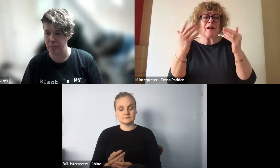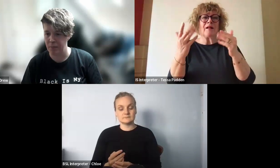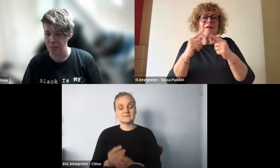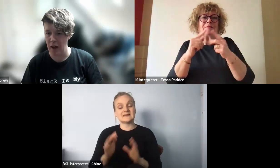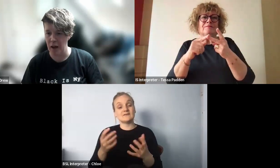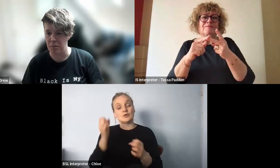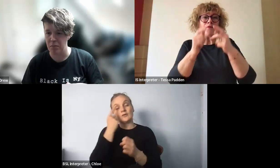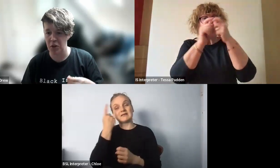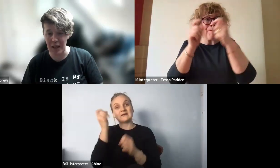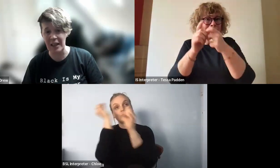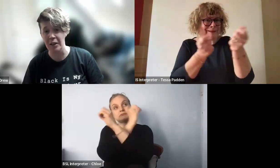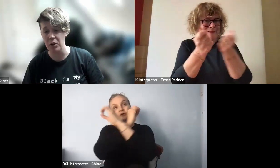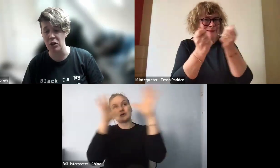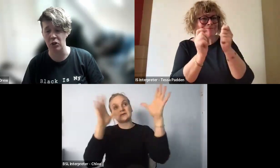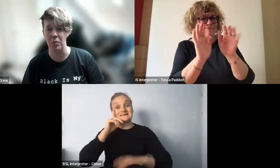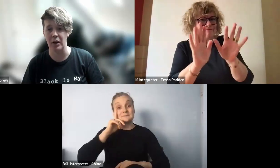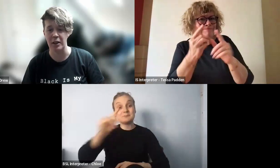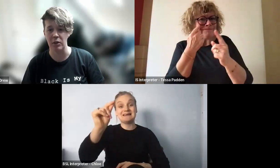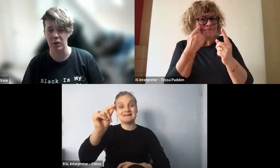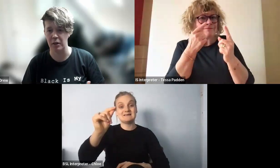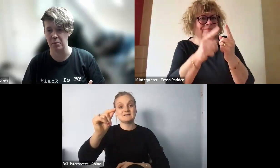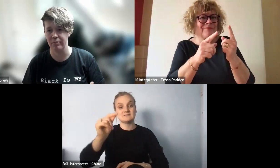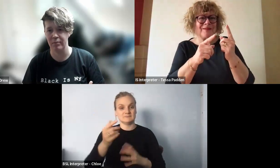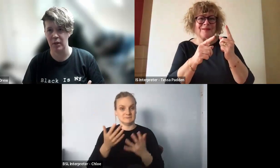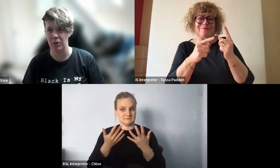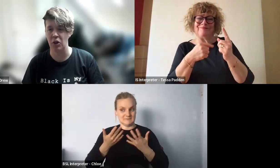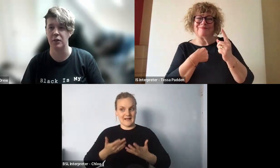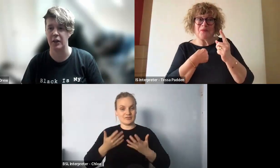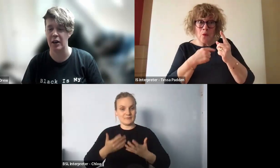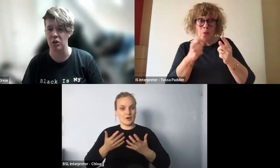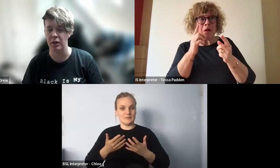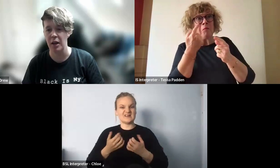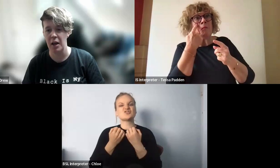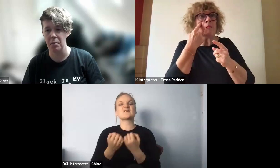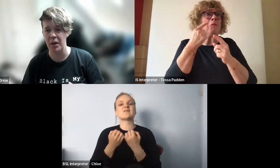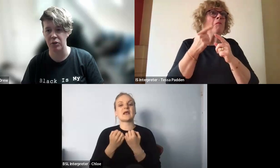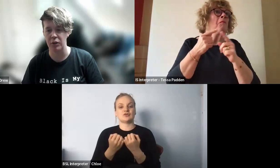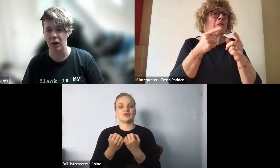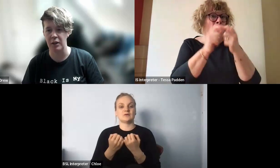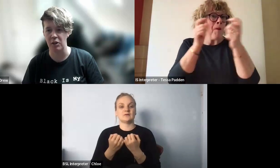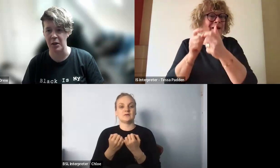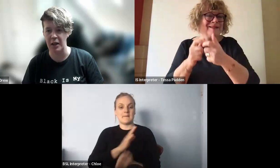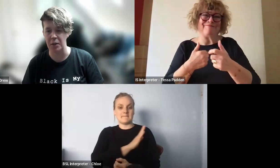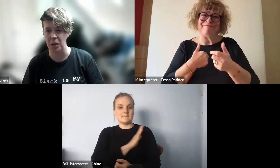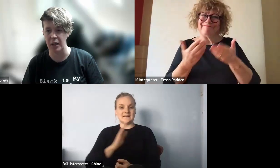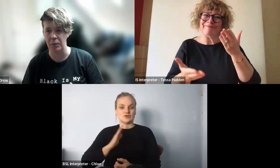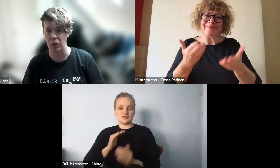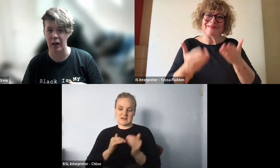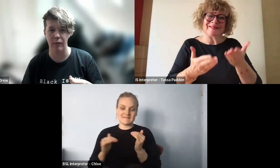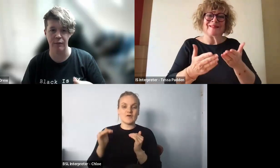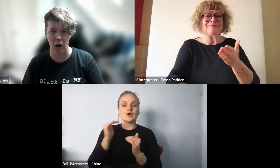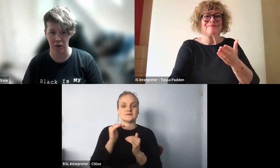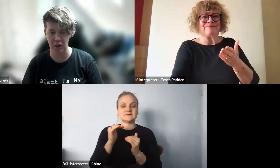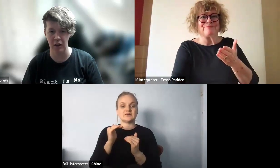of speed, which is commonly used as a justification, that military advantage is maintained by being